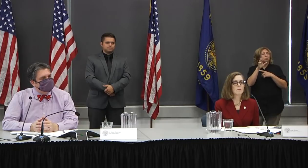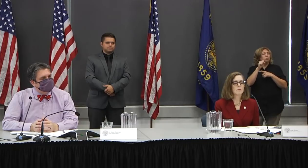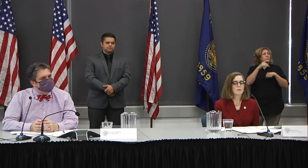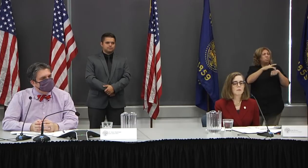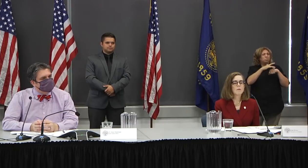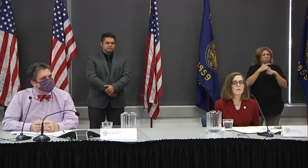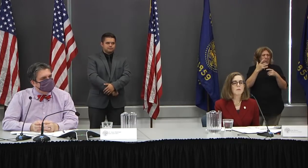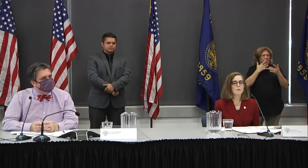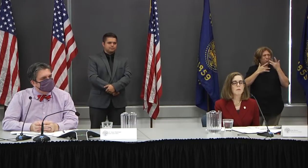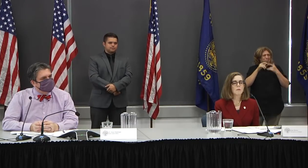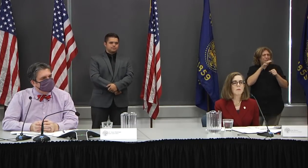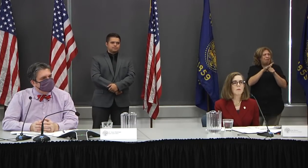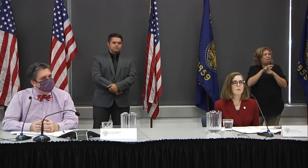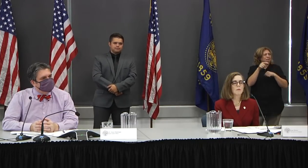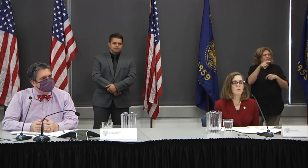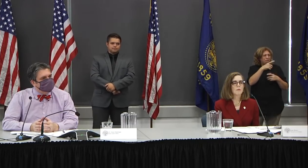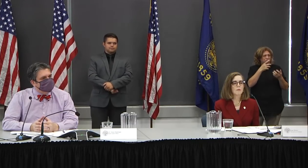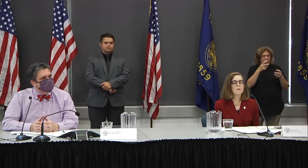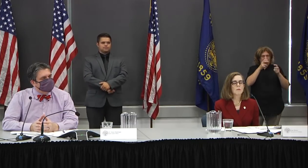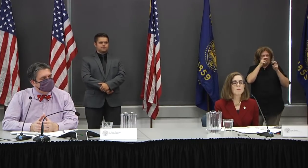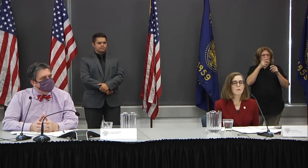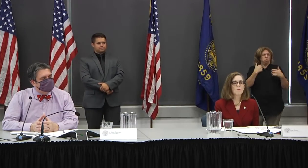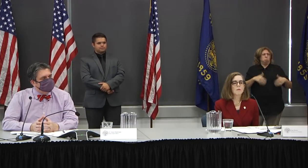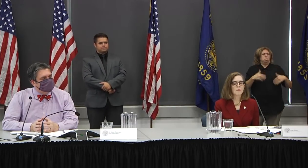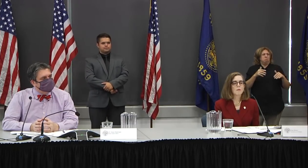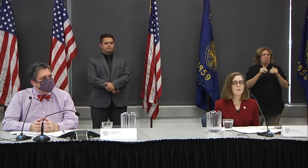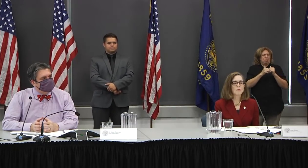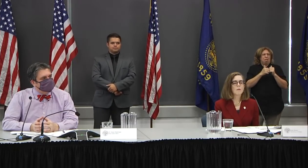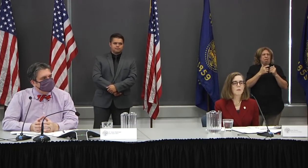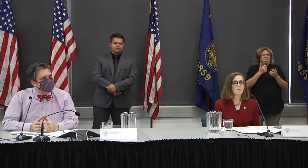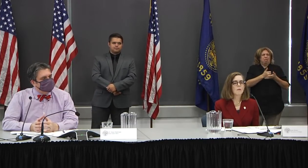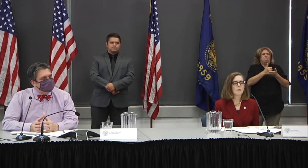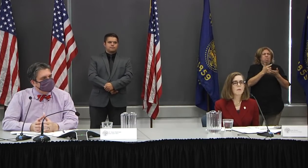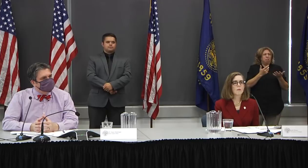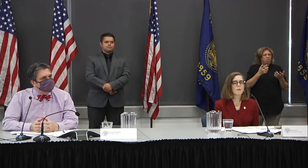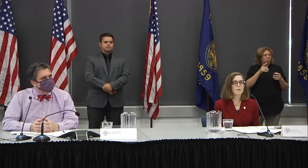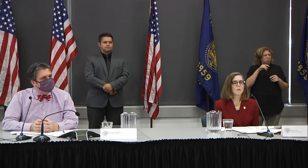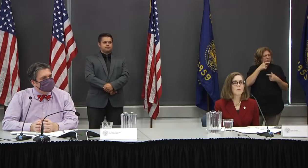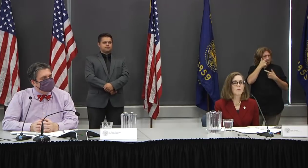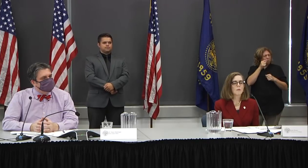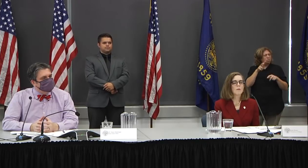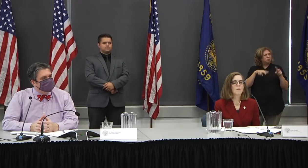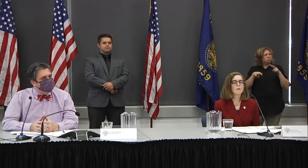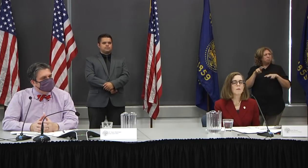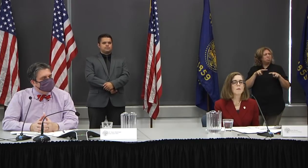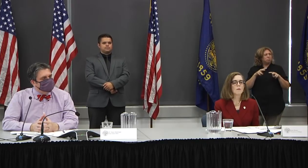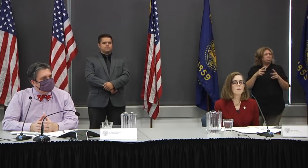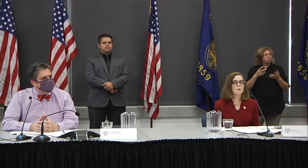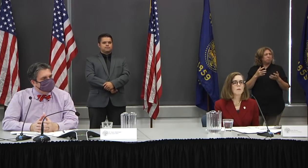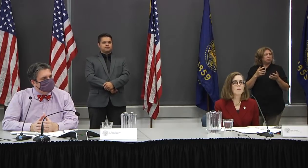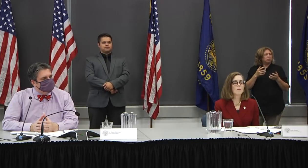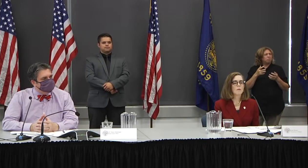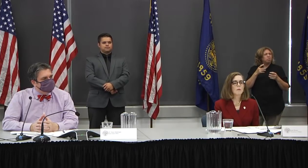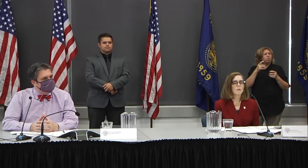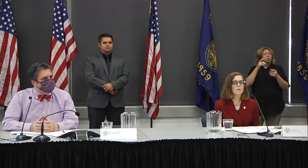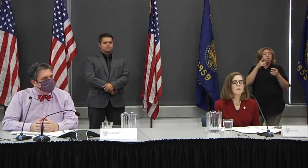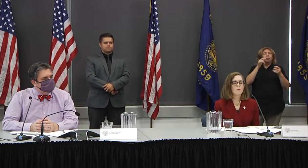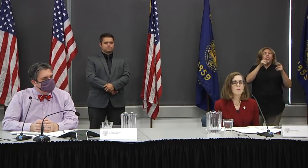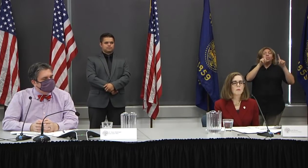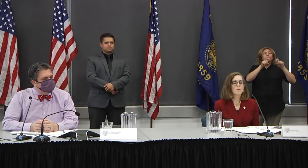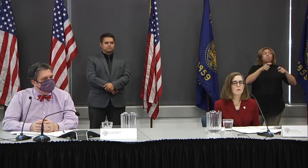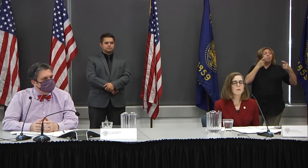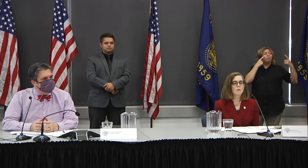I do think that testing agreement is interesting. It will certainly help out. But is the state